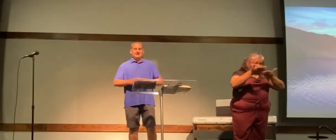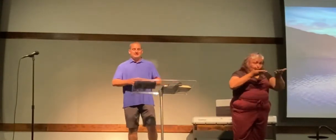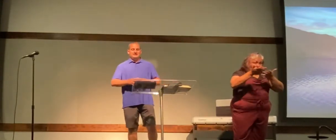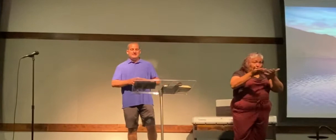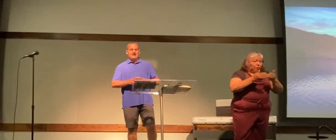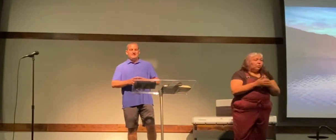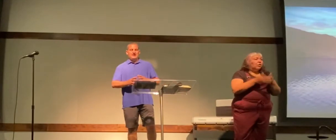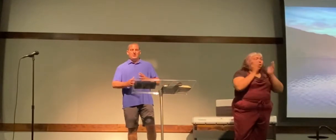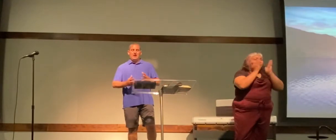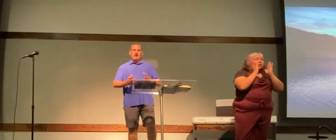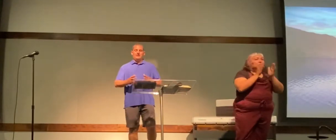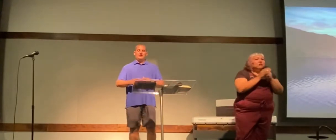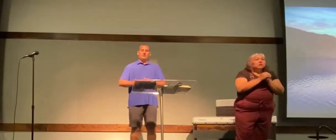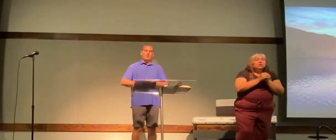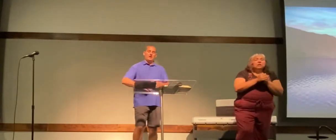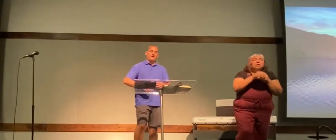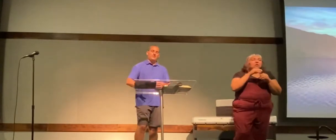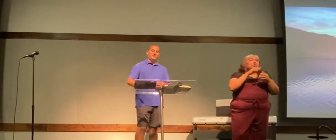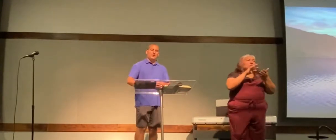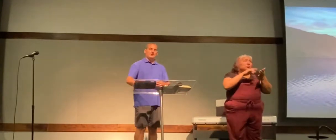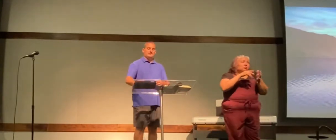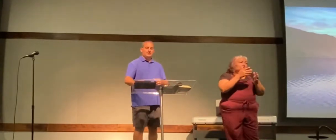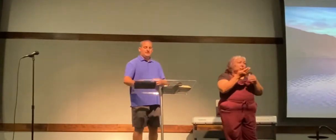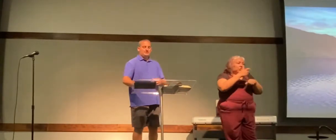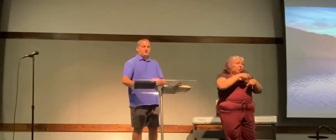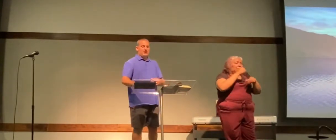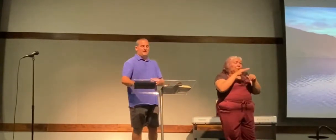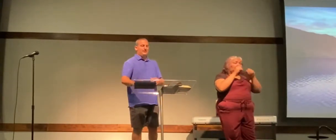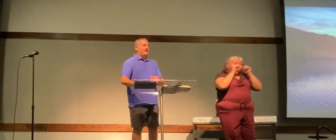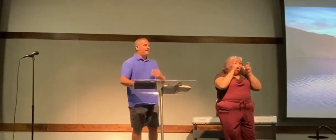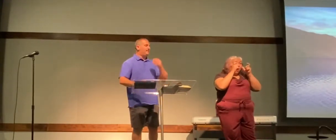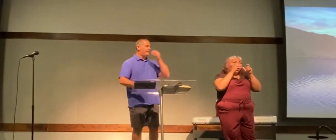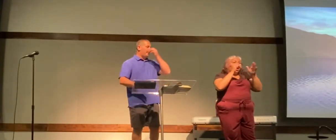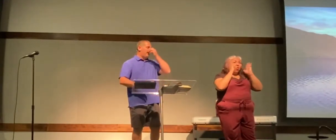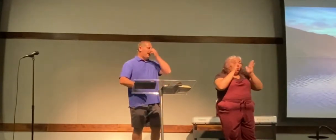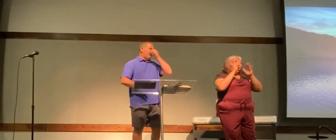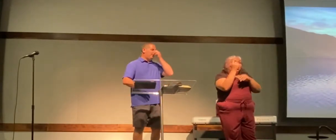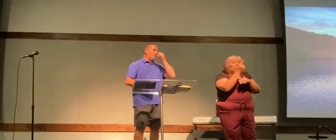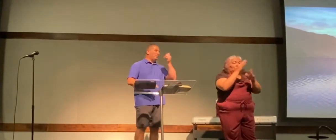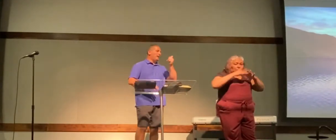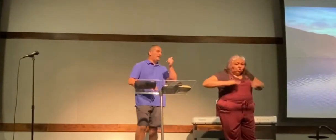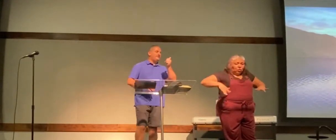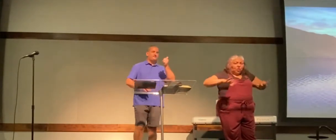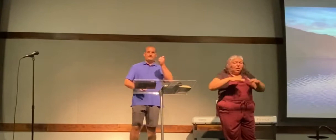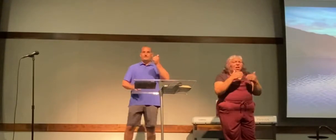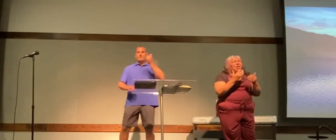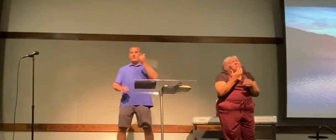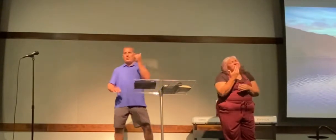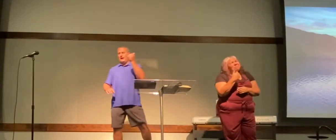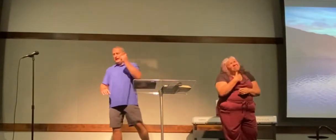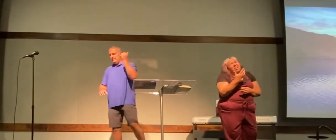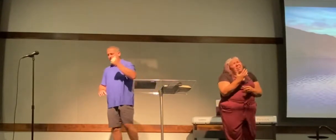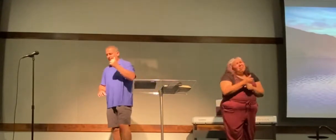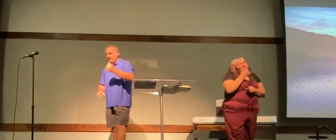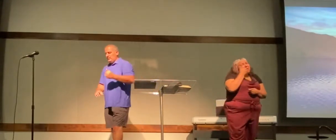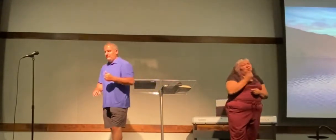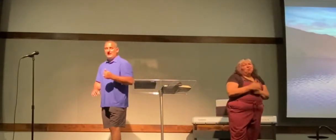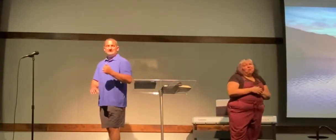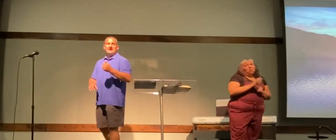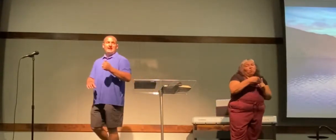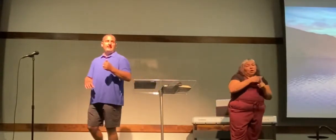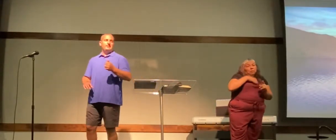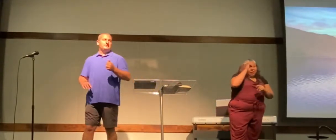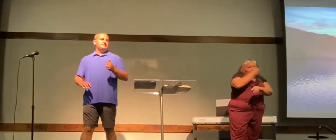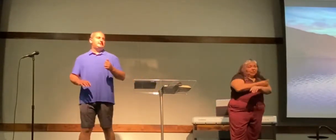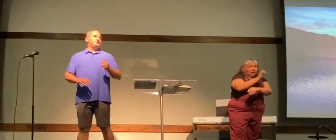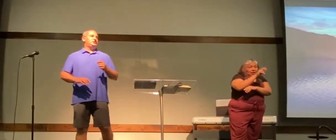Consciousness. The state of being awake and aware of one's surrounding. I got a phone call when my